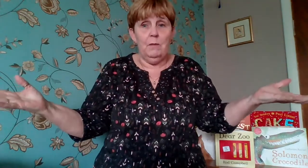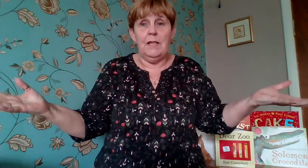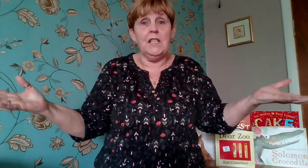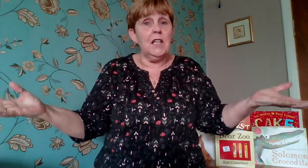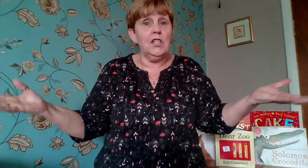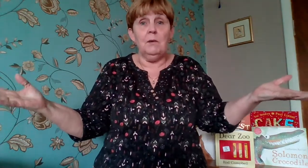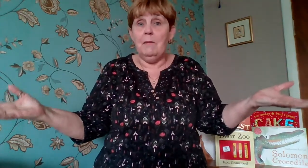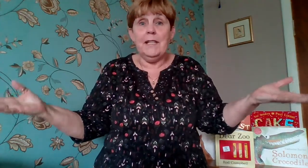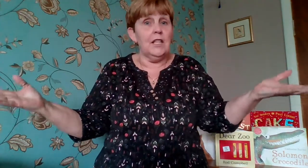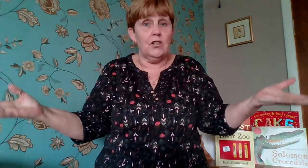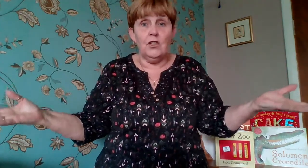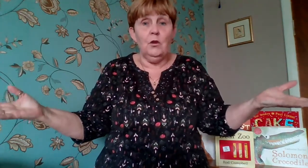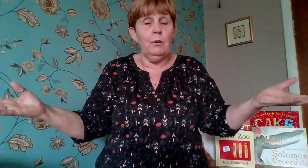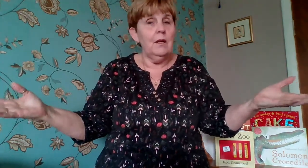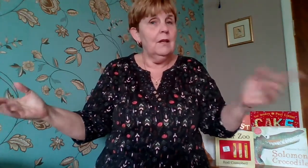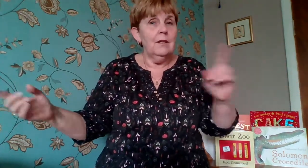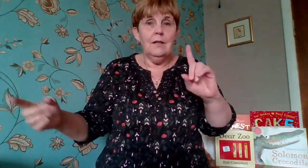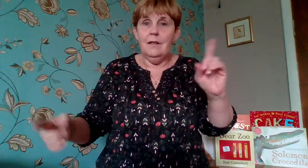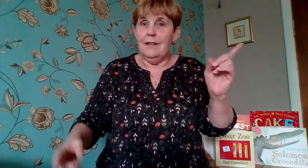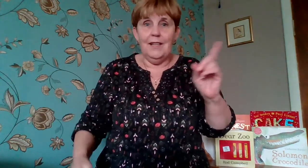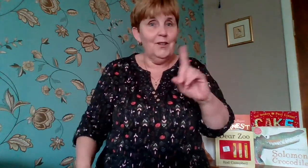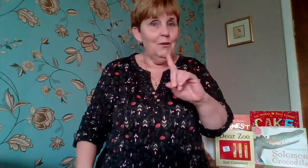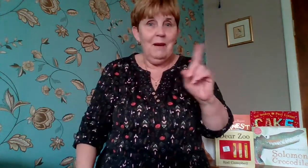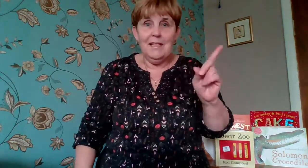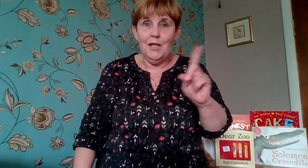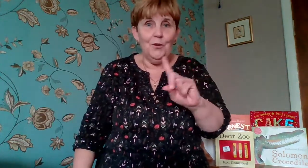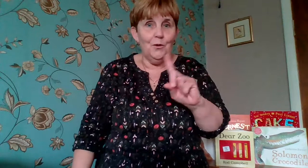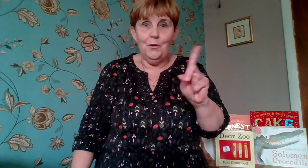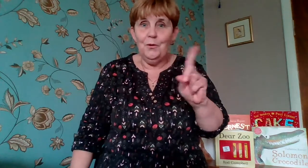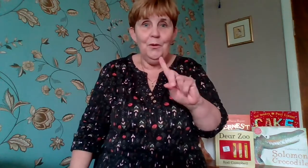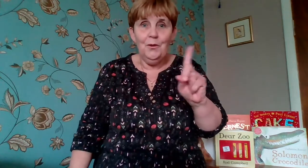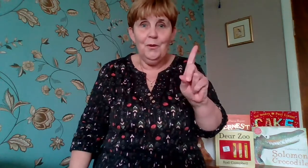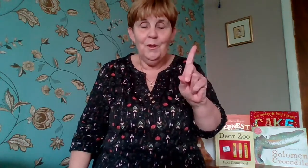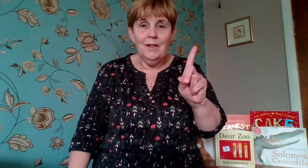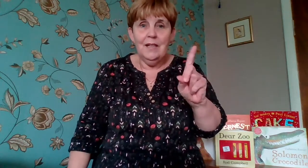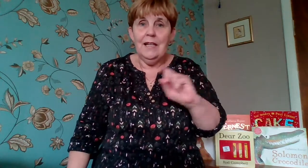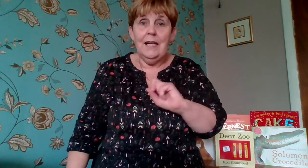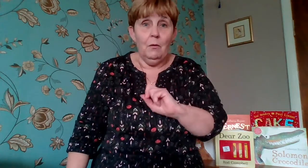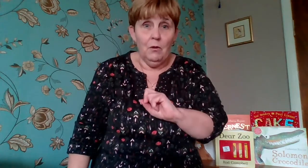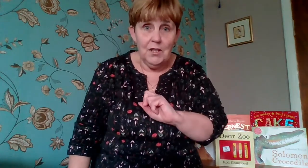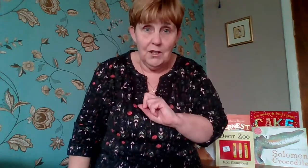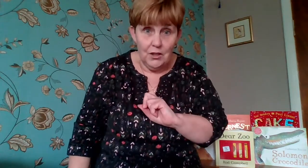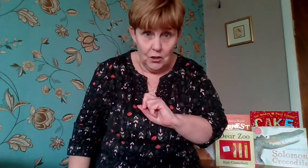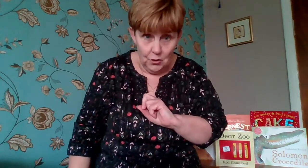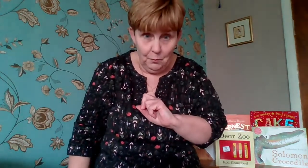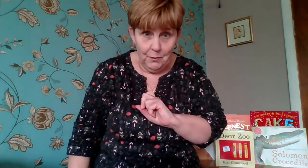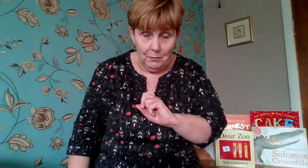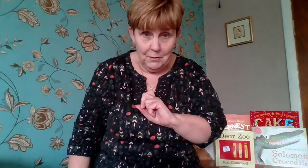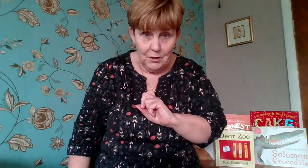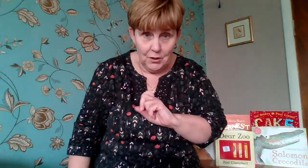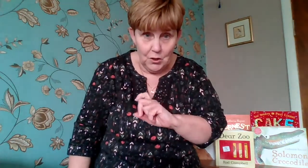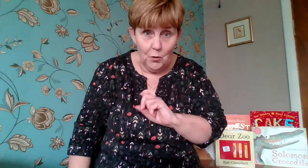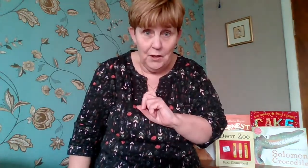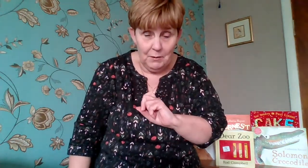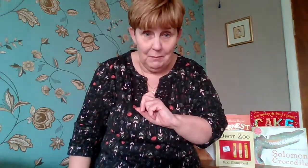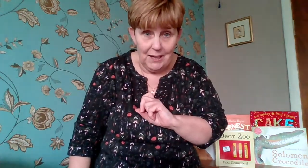made such amazing soup." And the little old man said, "No, no, no, no. It wasn't the soup, the stone that was